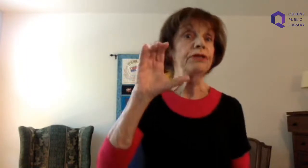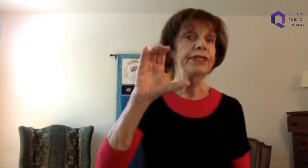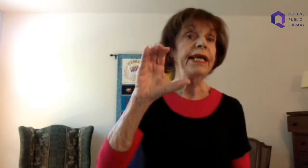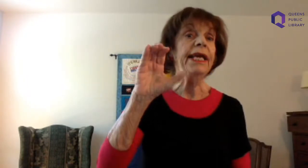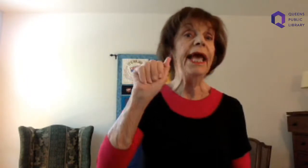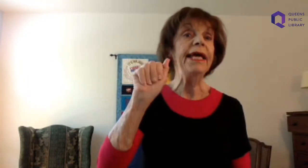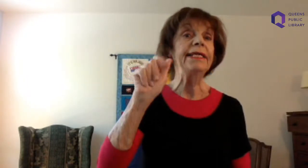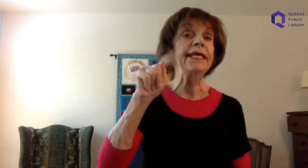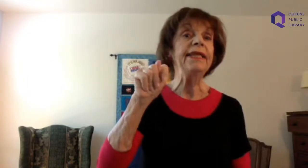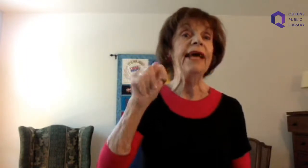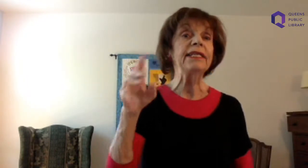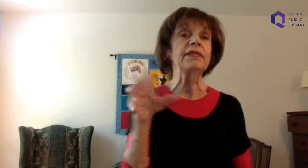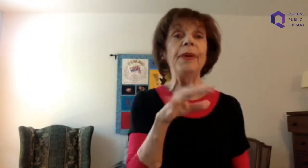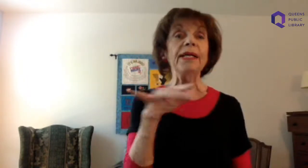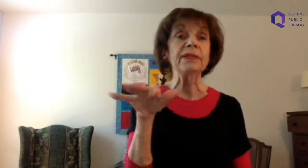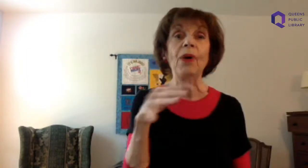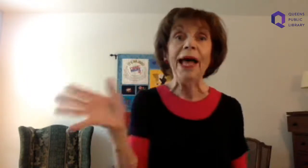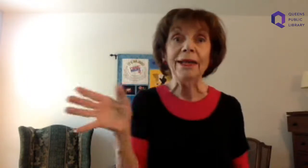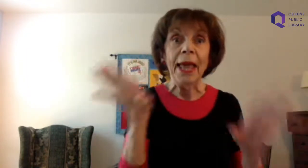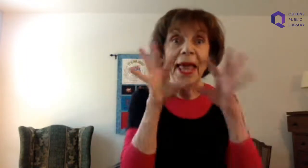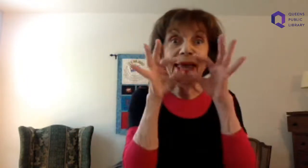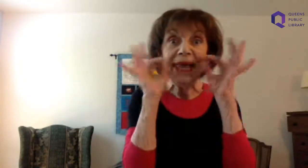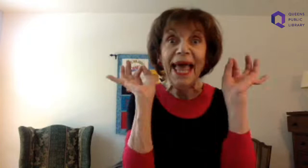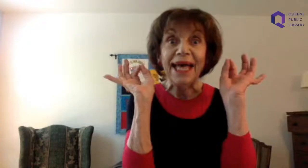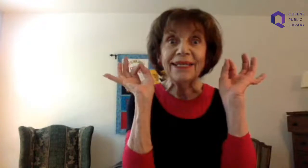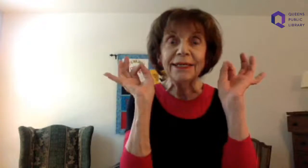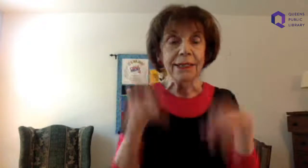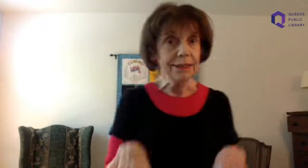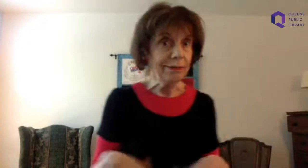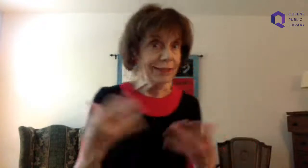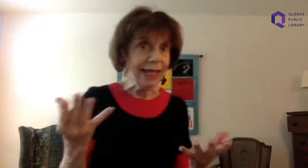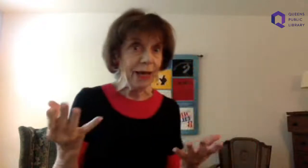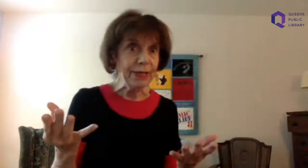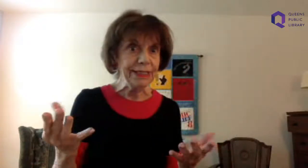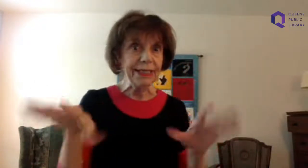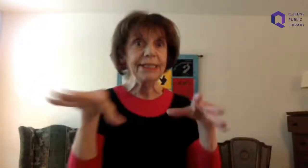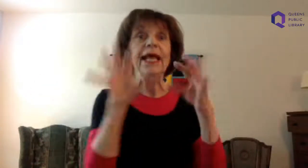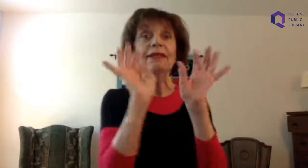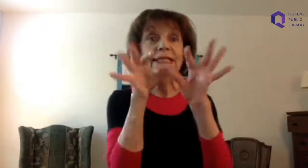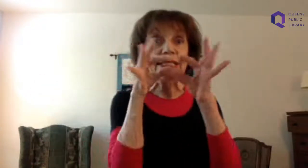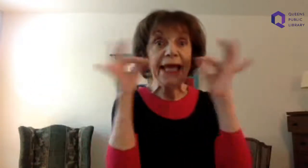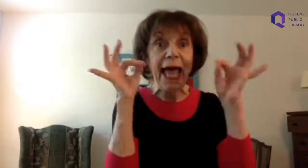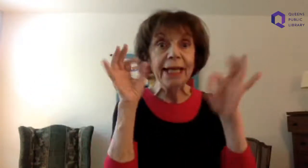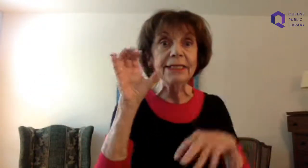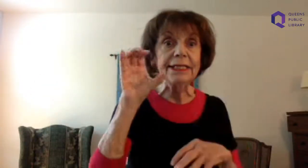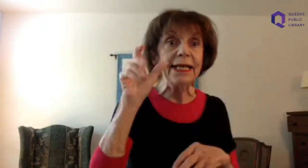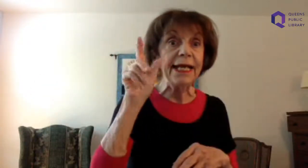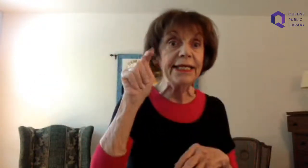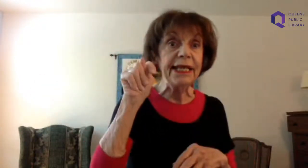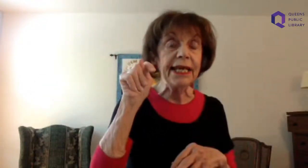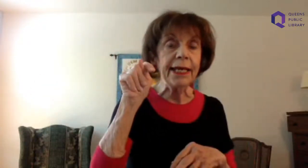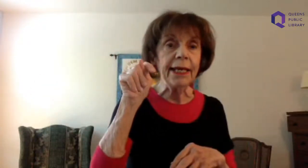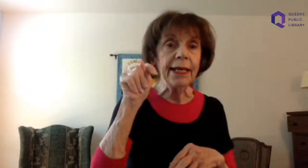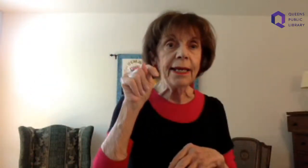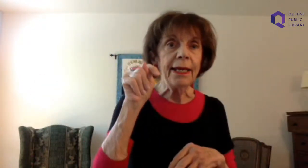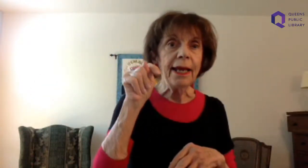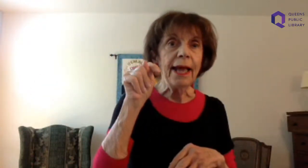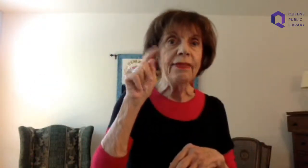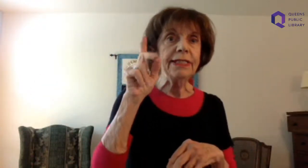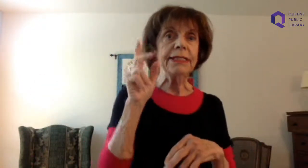go C-A-T, that spells what? Cat. So you see how easy it is? This is cat, C-A-T. And